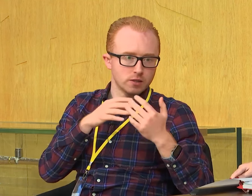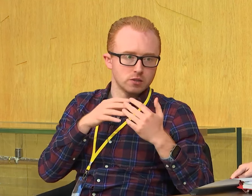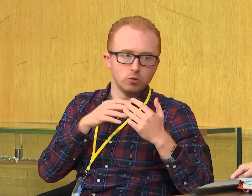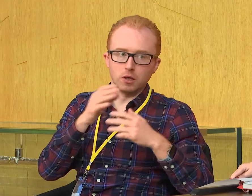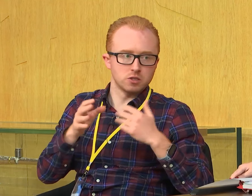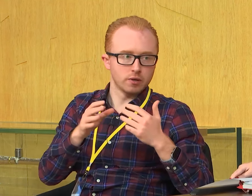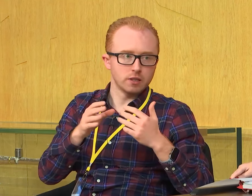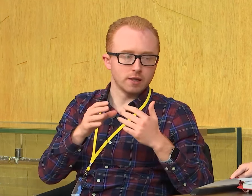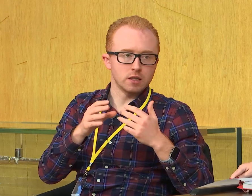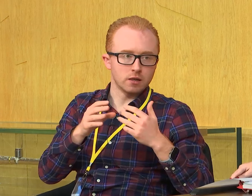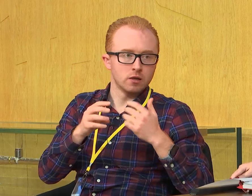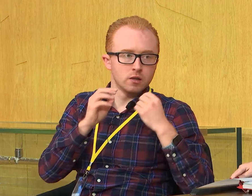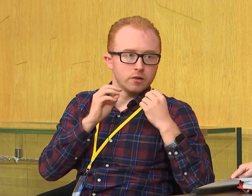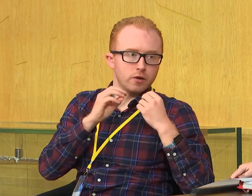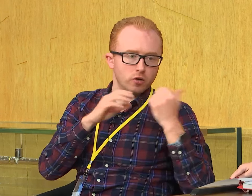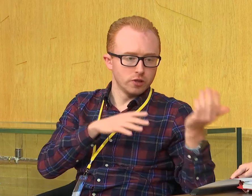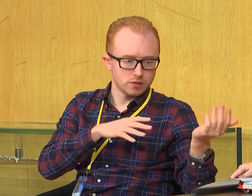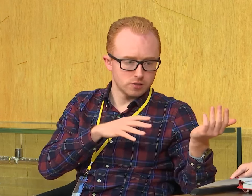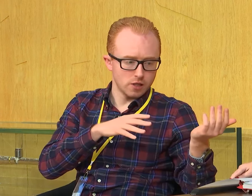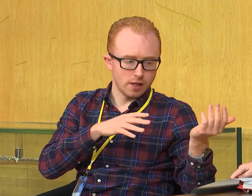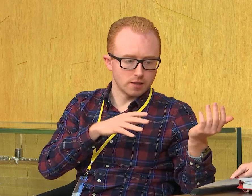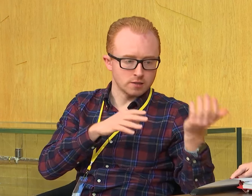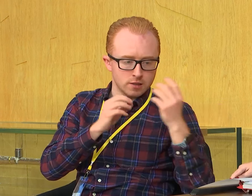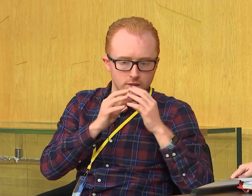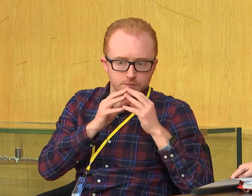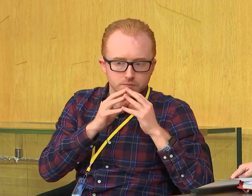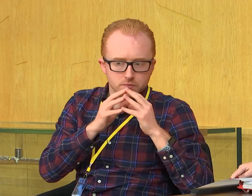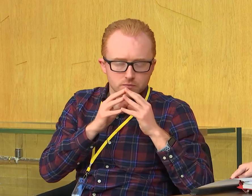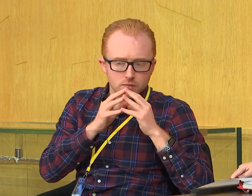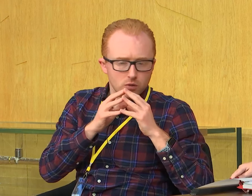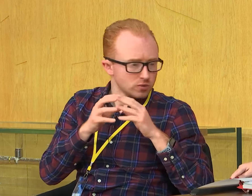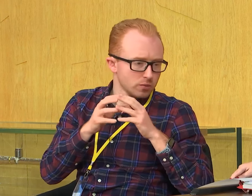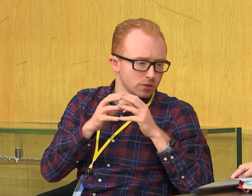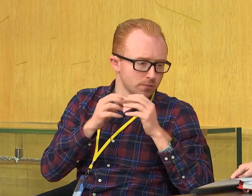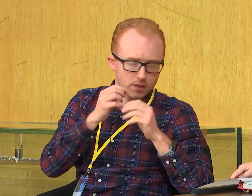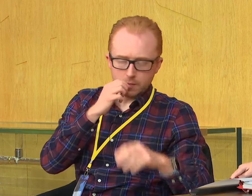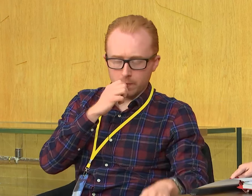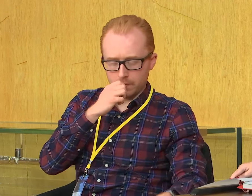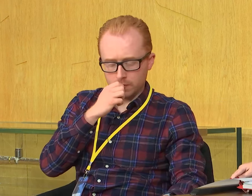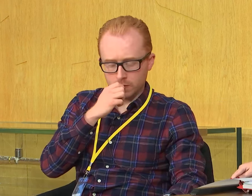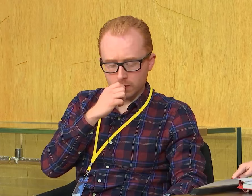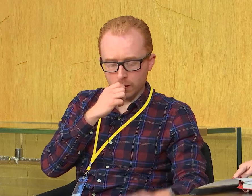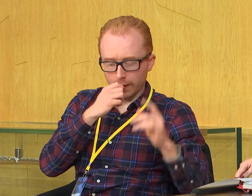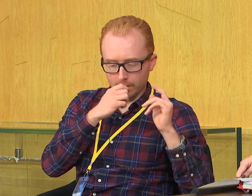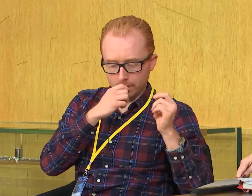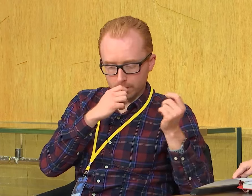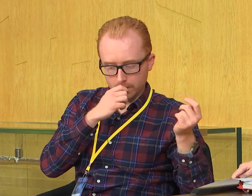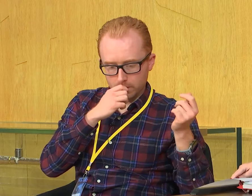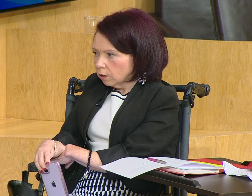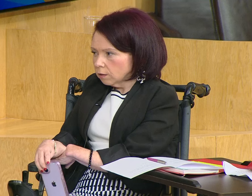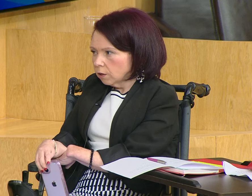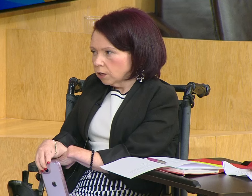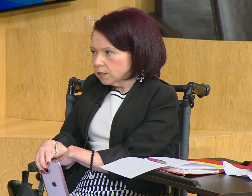it creates, you know, buzz around the idea of this. And what was it? Having a